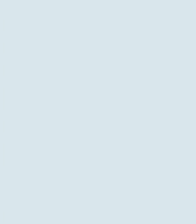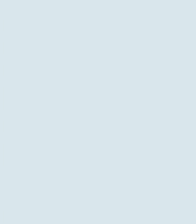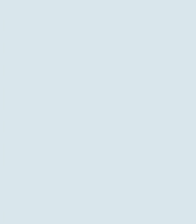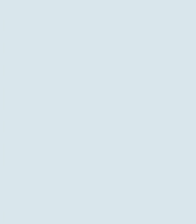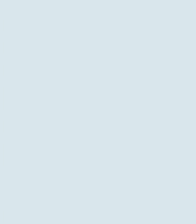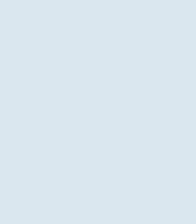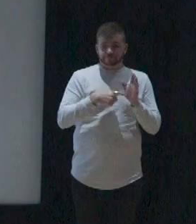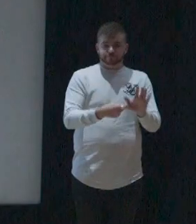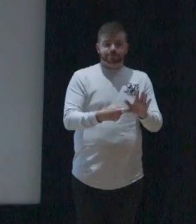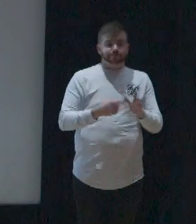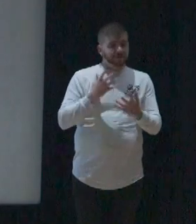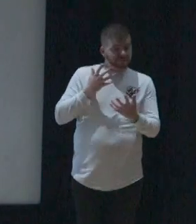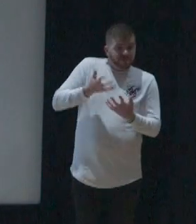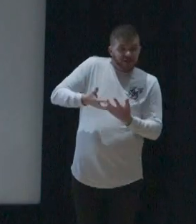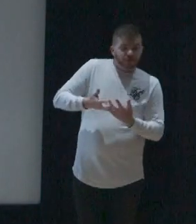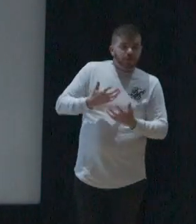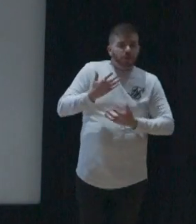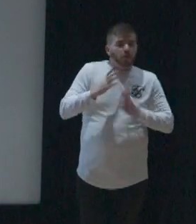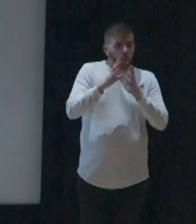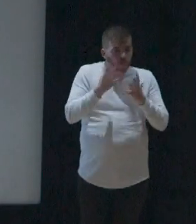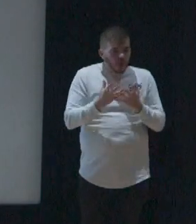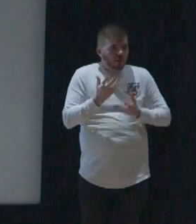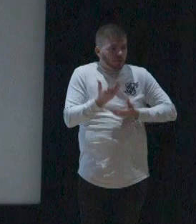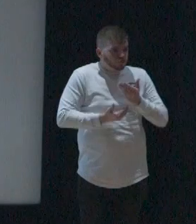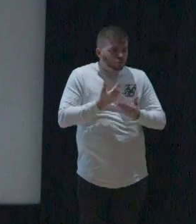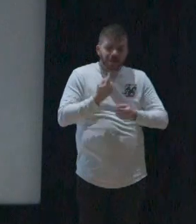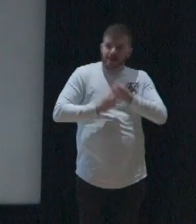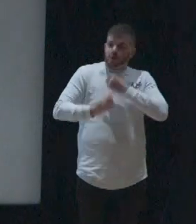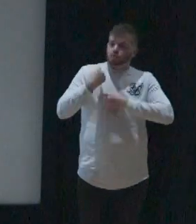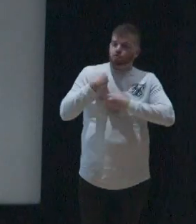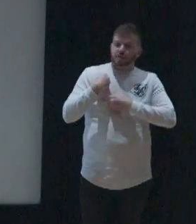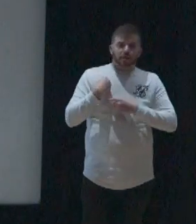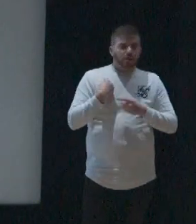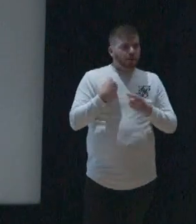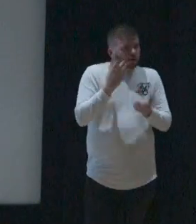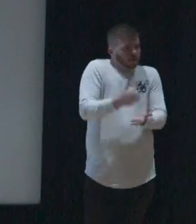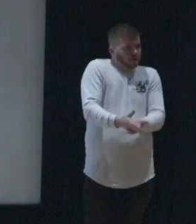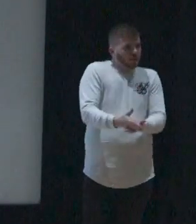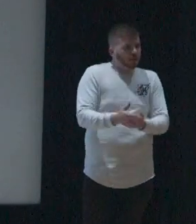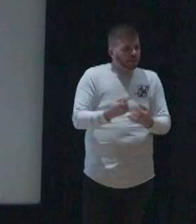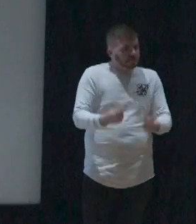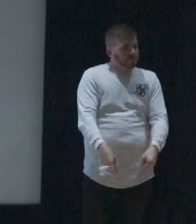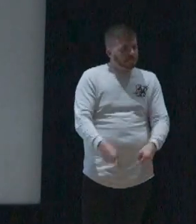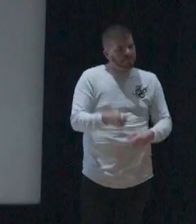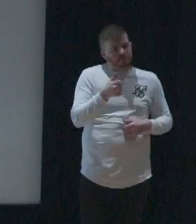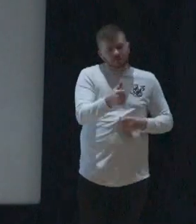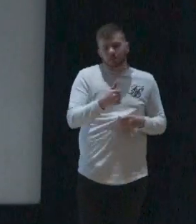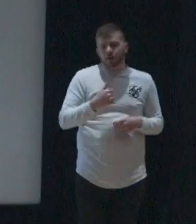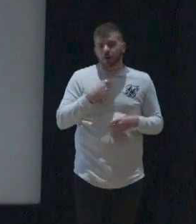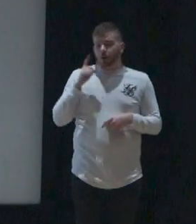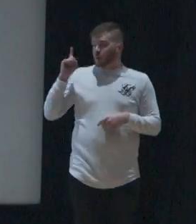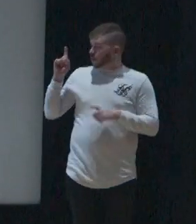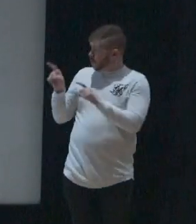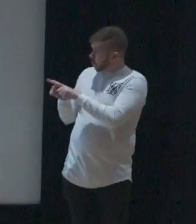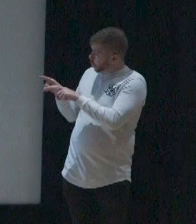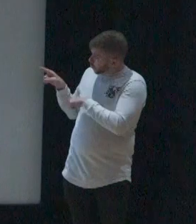pillars, if we ask, does it fit the world and story? Is it historically plausible? Yes, it is historically plausible. Also, is this the sort of thing that a